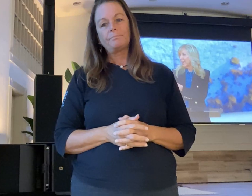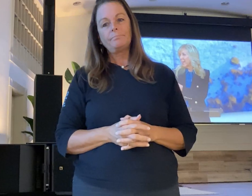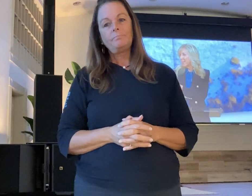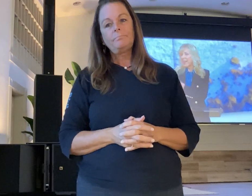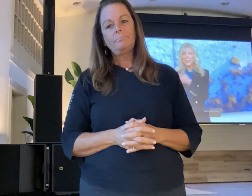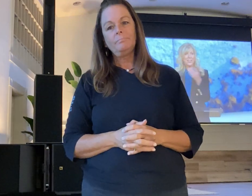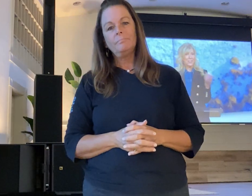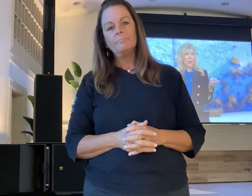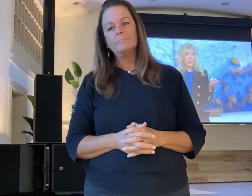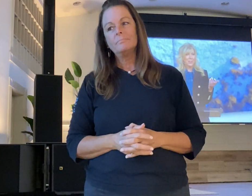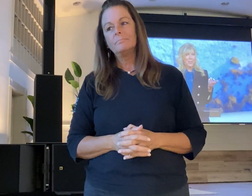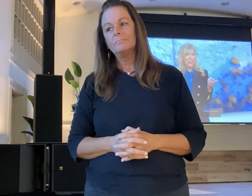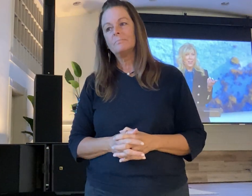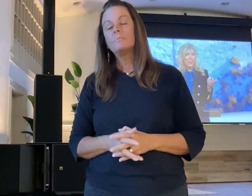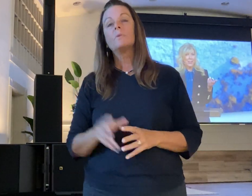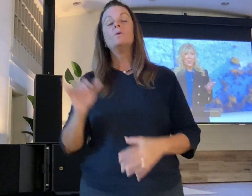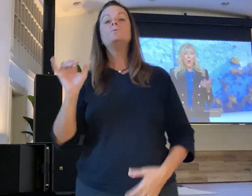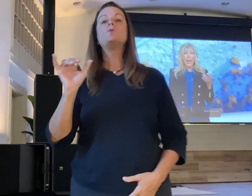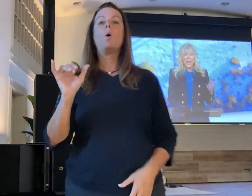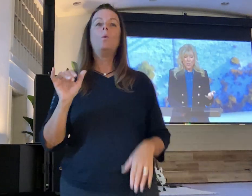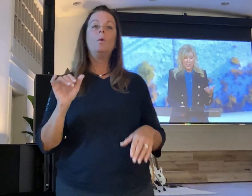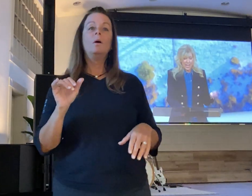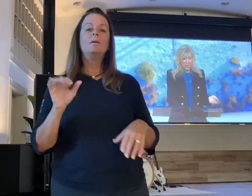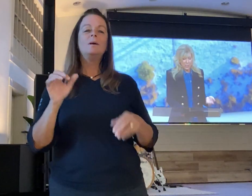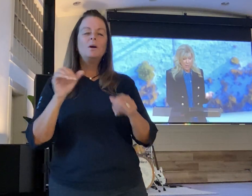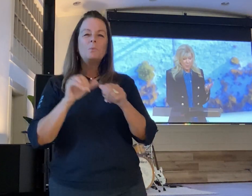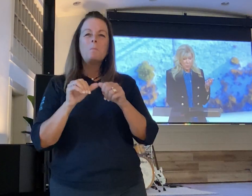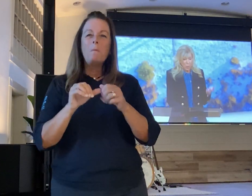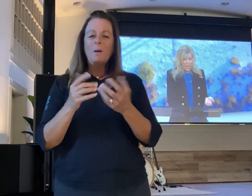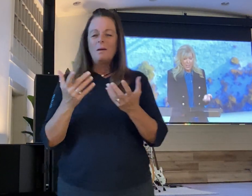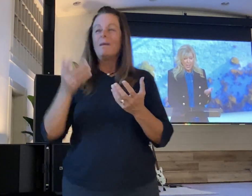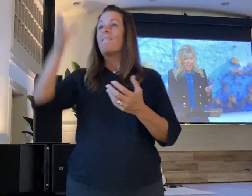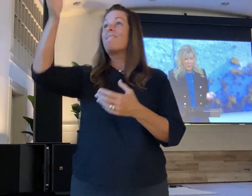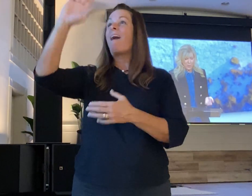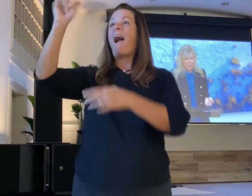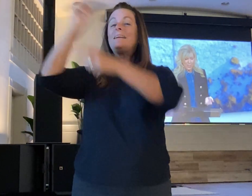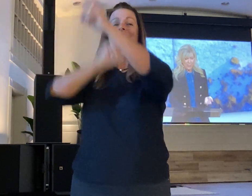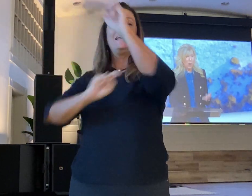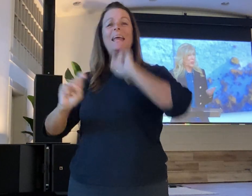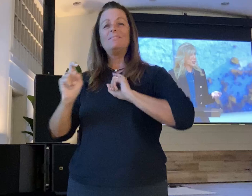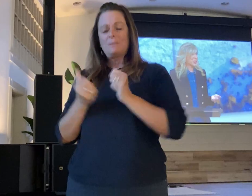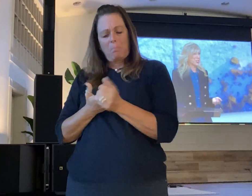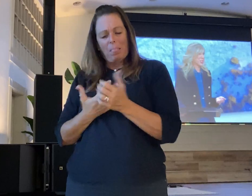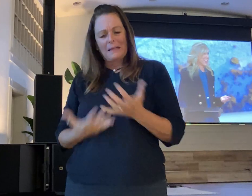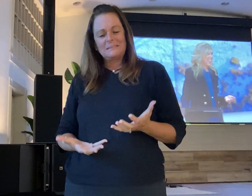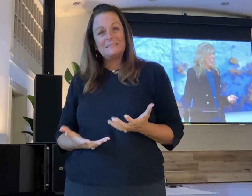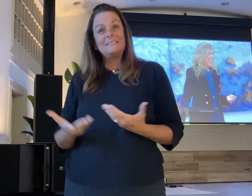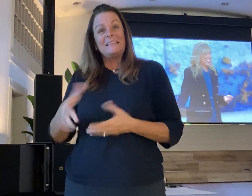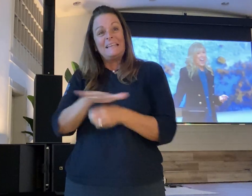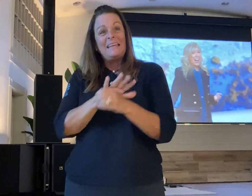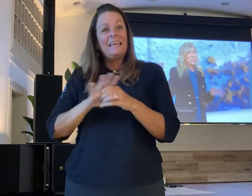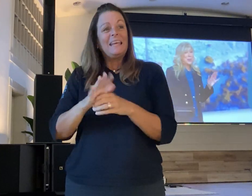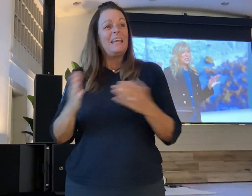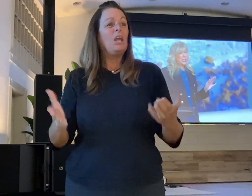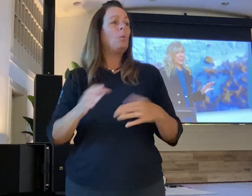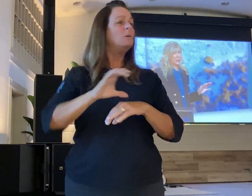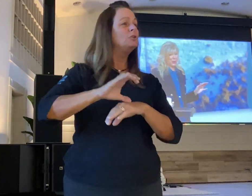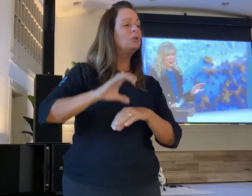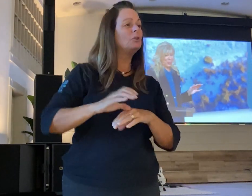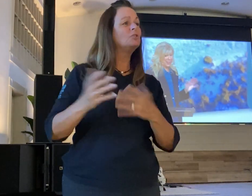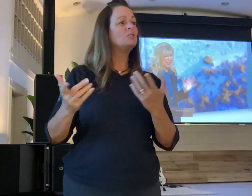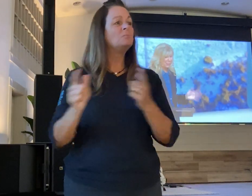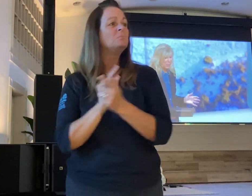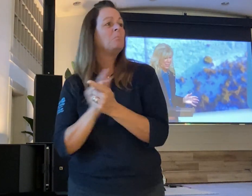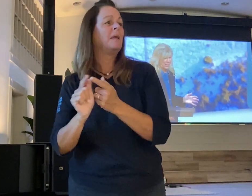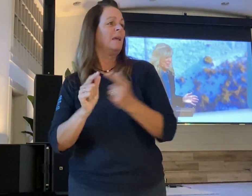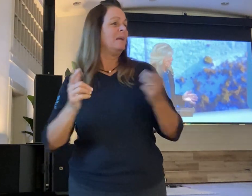Afad left his diamonds, there are acres and acres of diamonds right under your feet called the church. And I just want you to